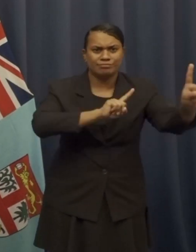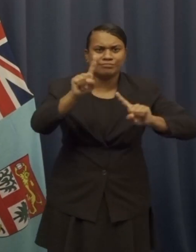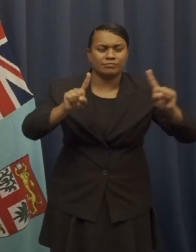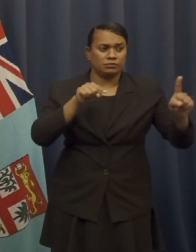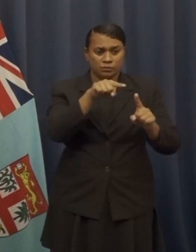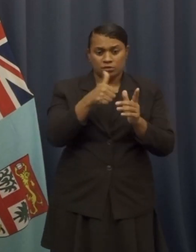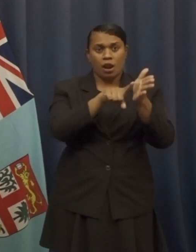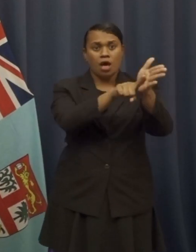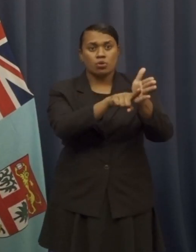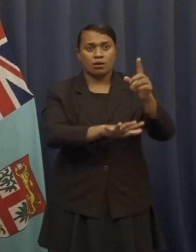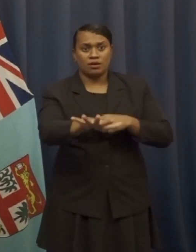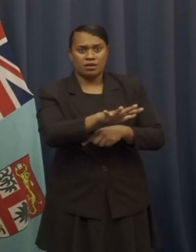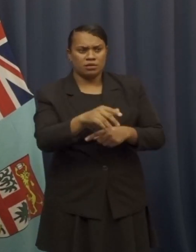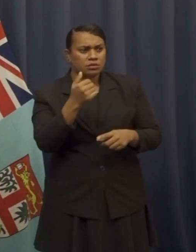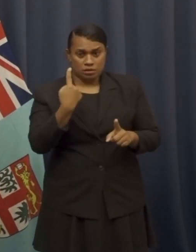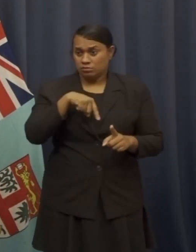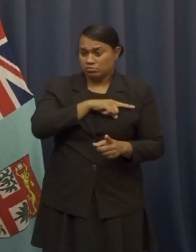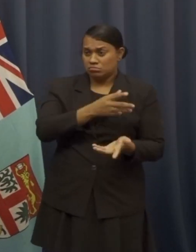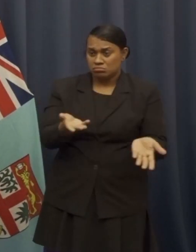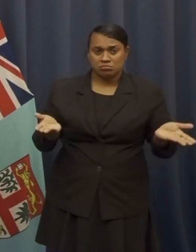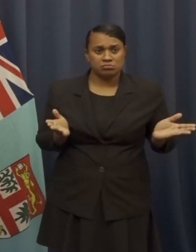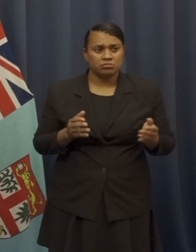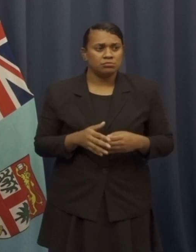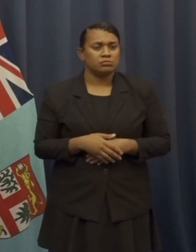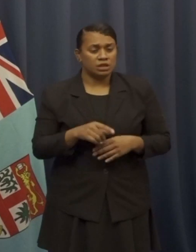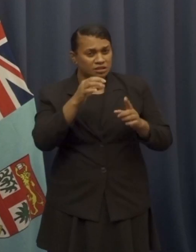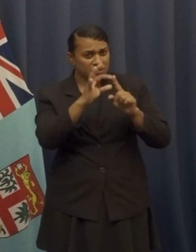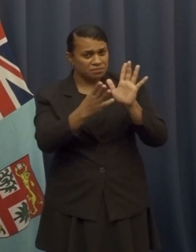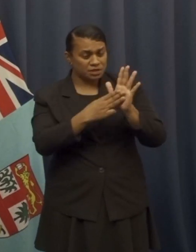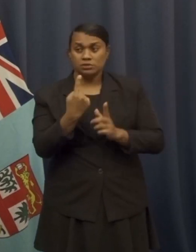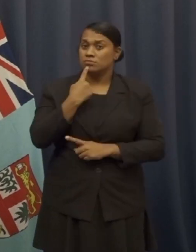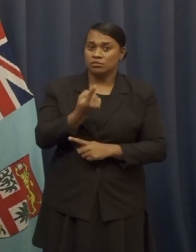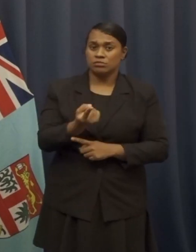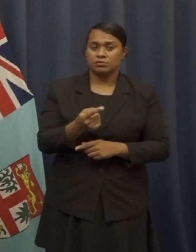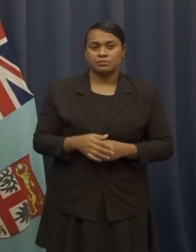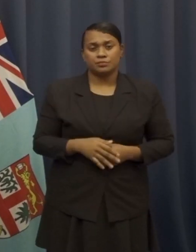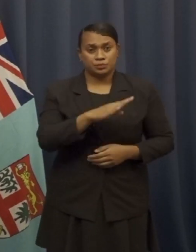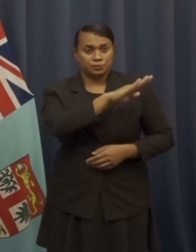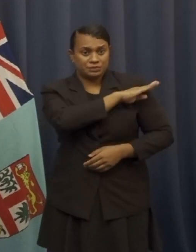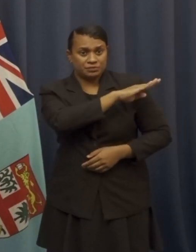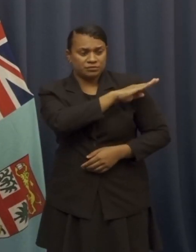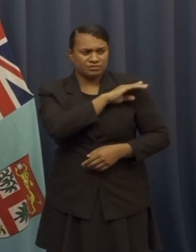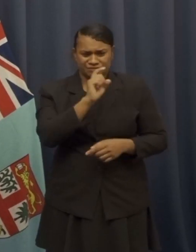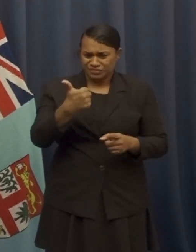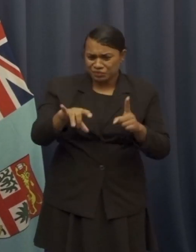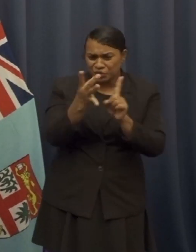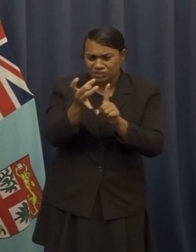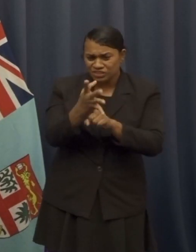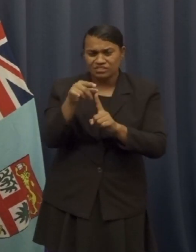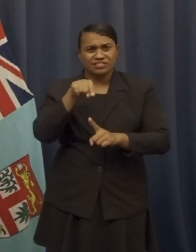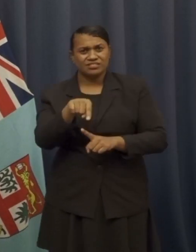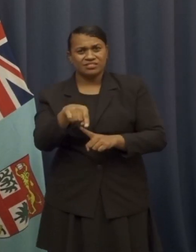far as we are concerned, as highlighted by the Honourable Prime Minister, these measures are very, very critically important. As we've already seen, we now have